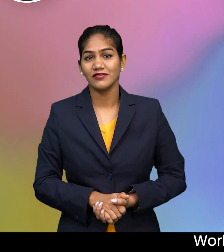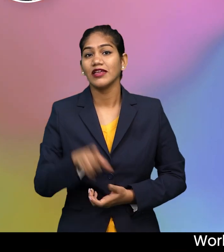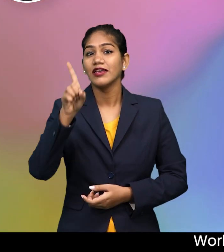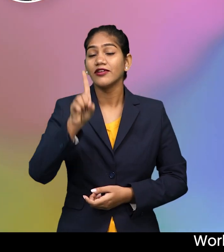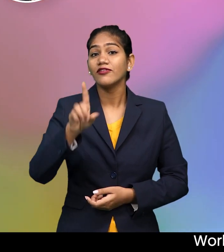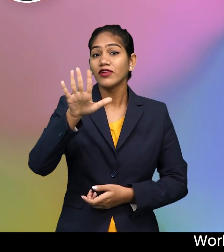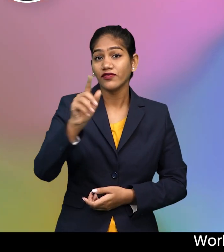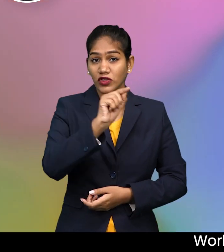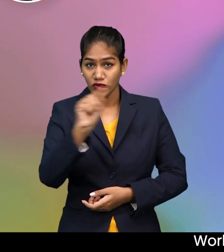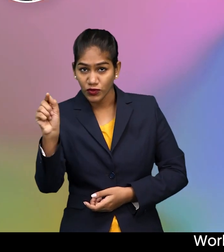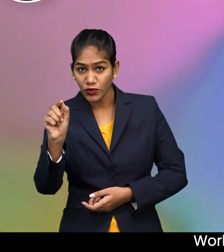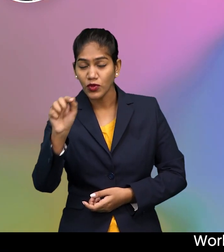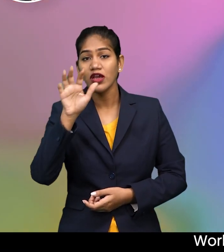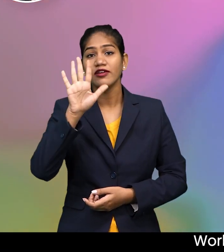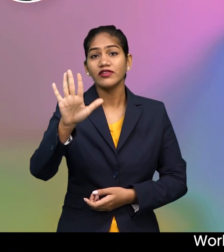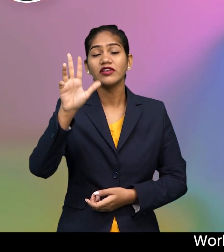15 to 59 years.